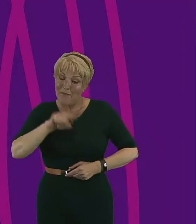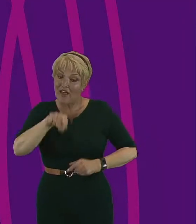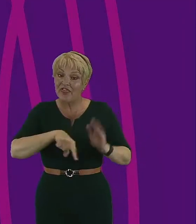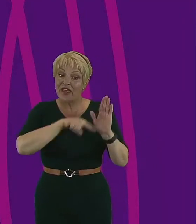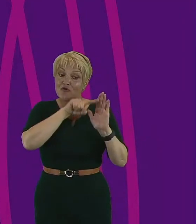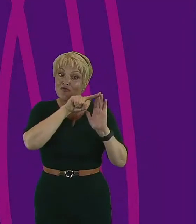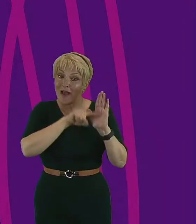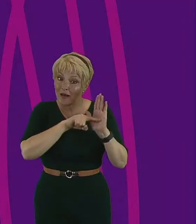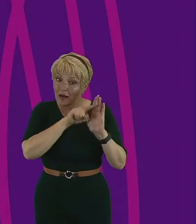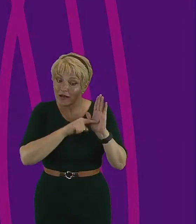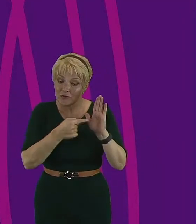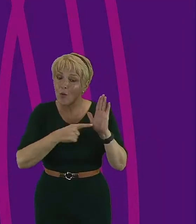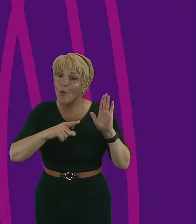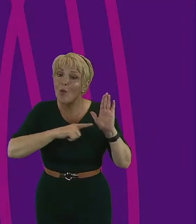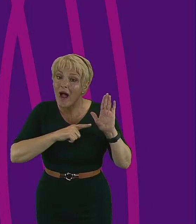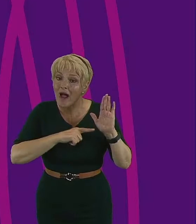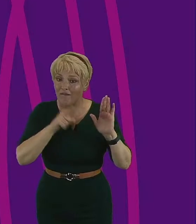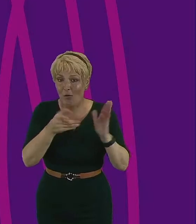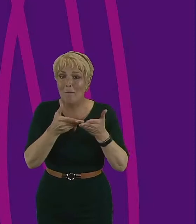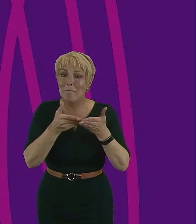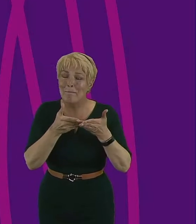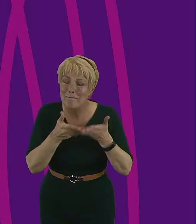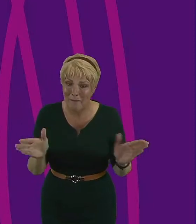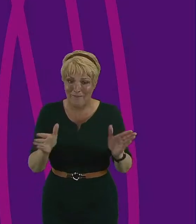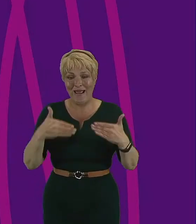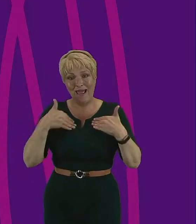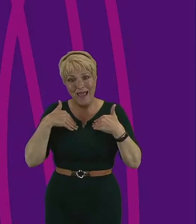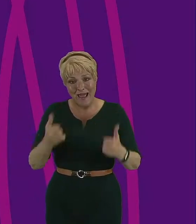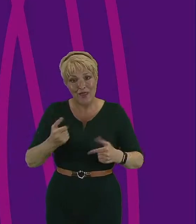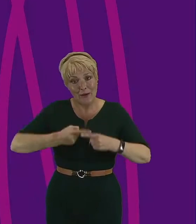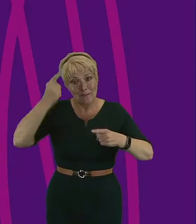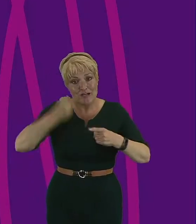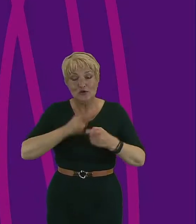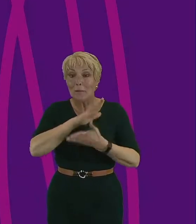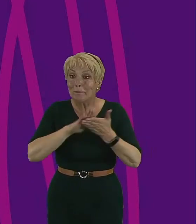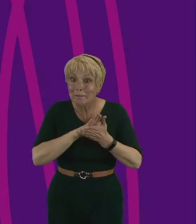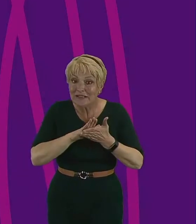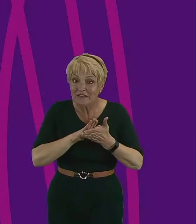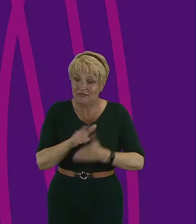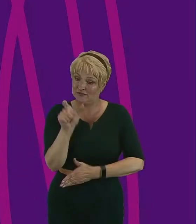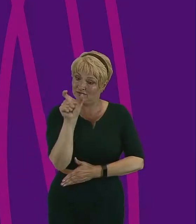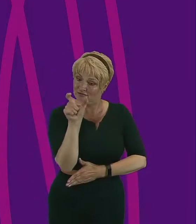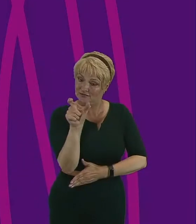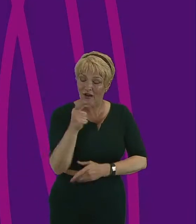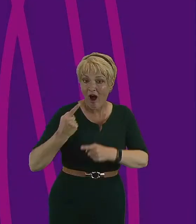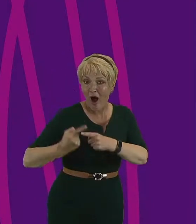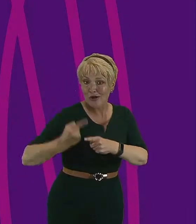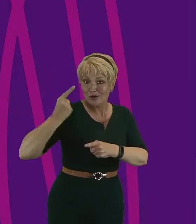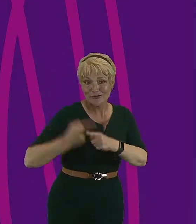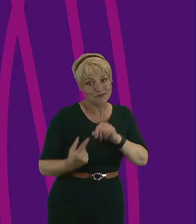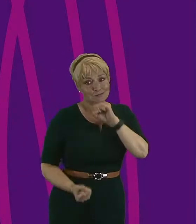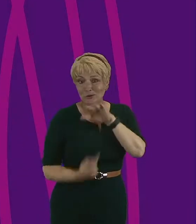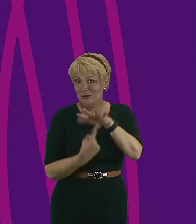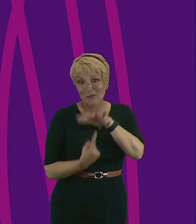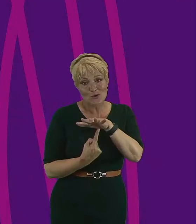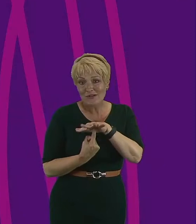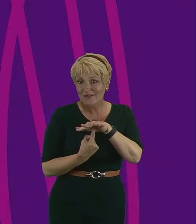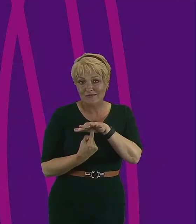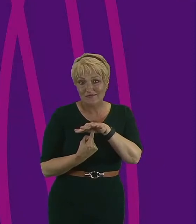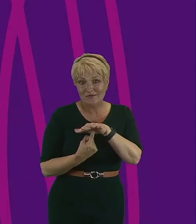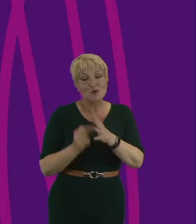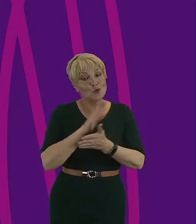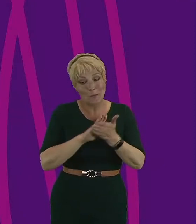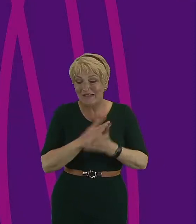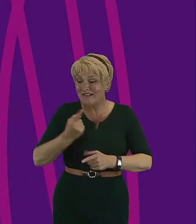a public health emergency, and therefore urgency is what underpins them. And we must therefore make sure that urgency